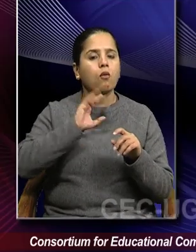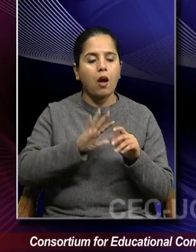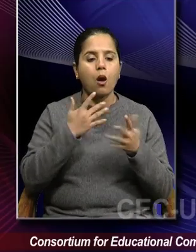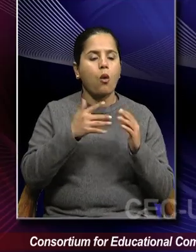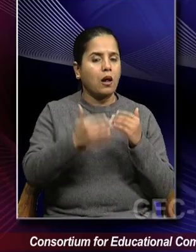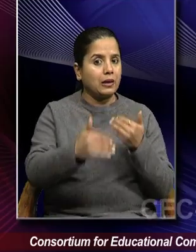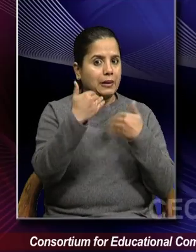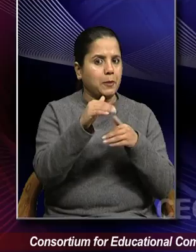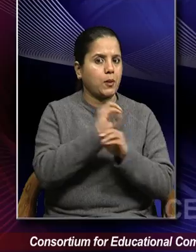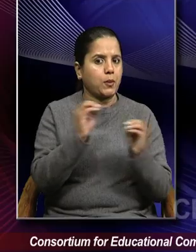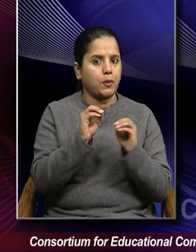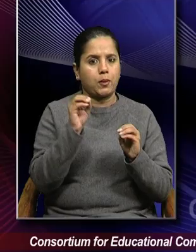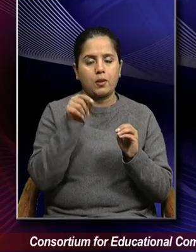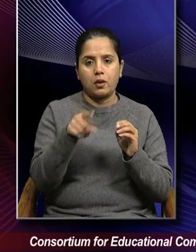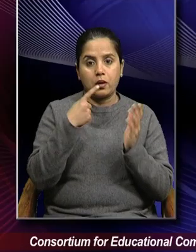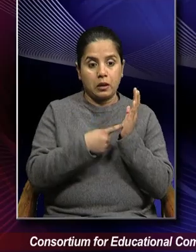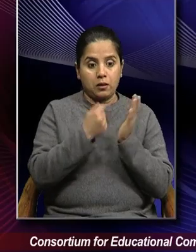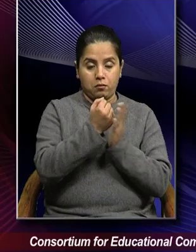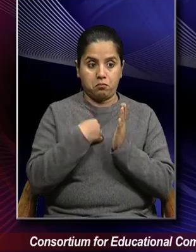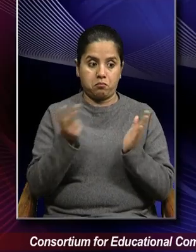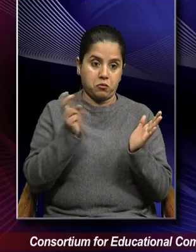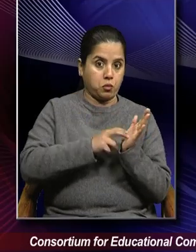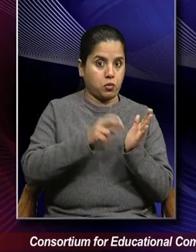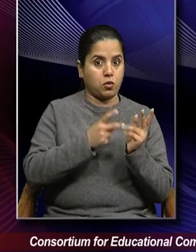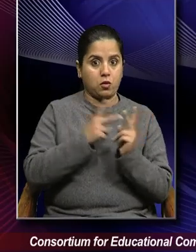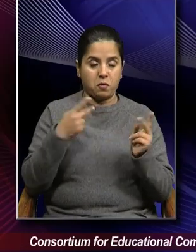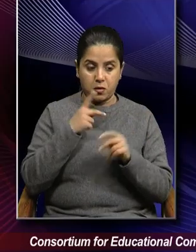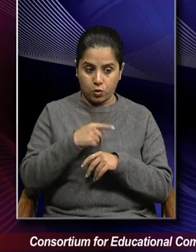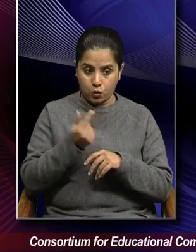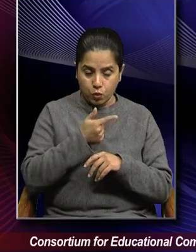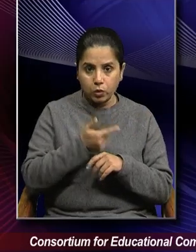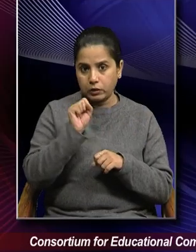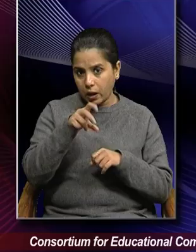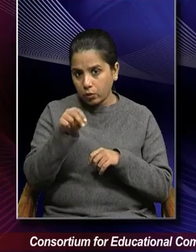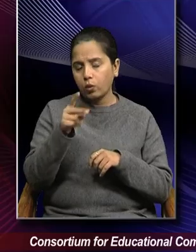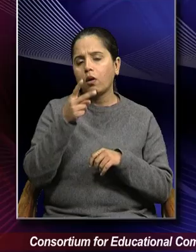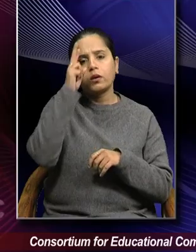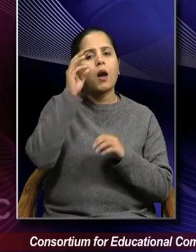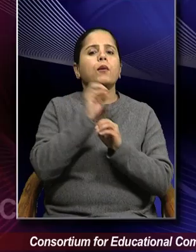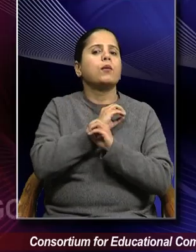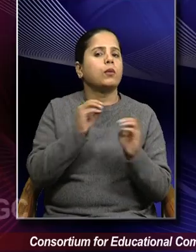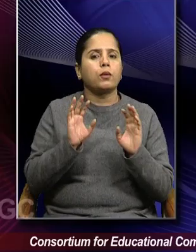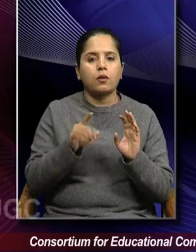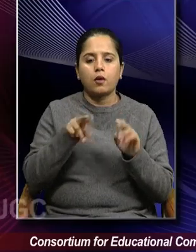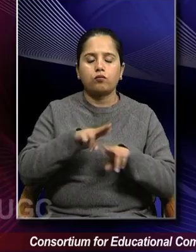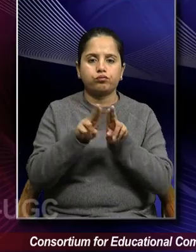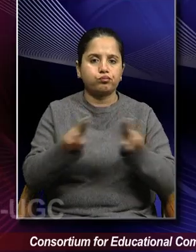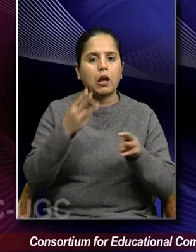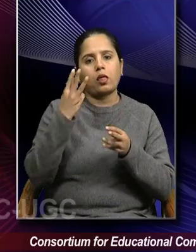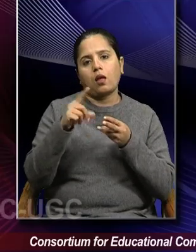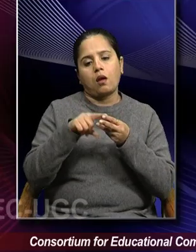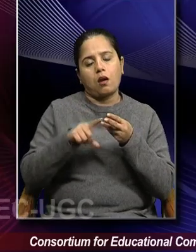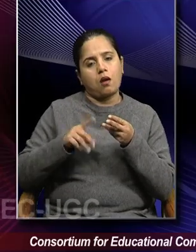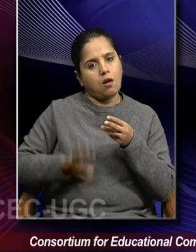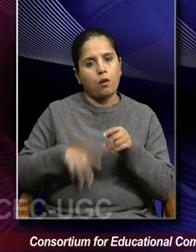limitation for anyone, there is no reservation by anyone that whether I should use it or not. So it fulfills all three functions,